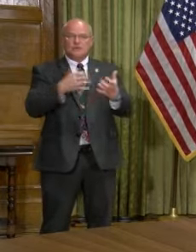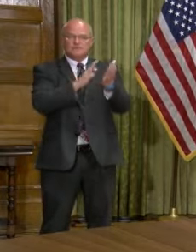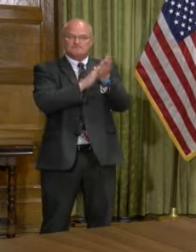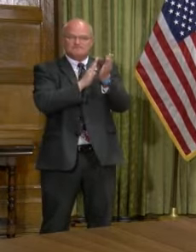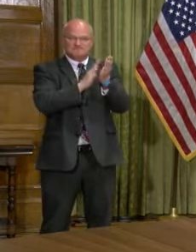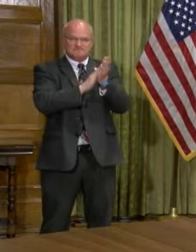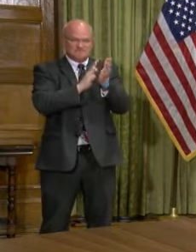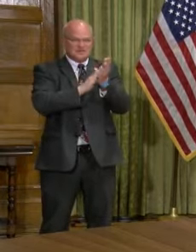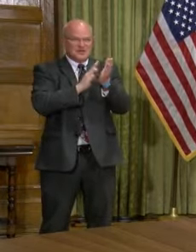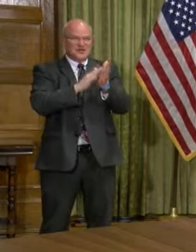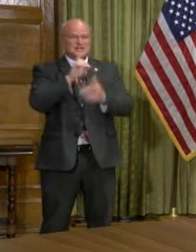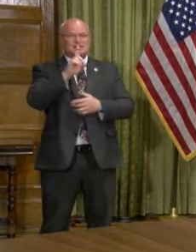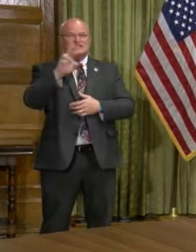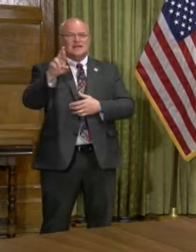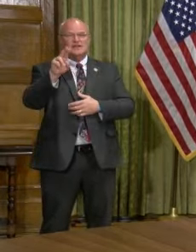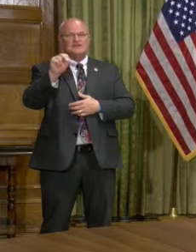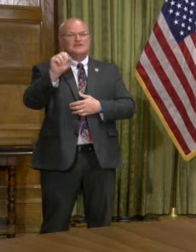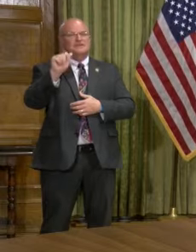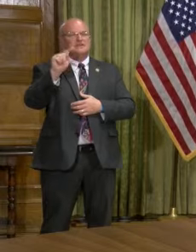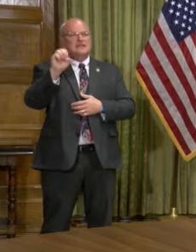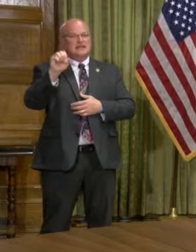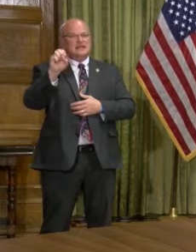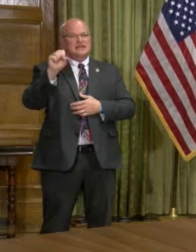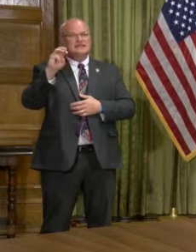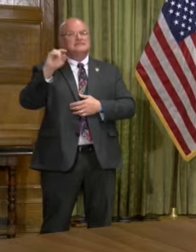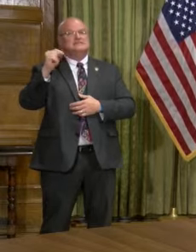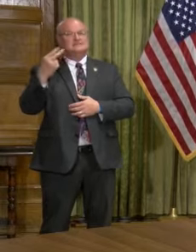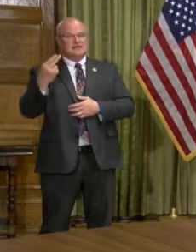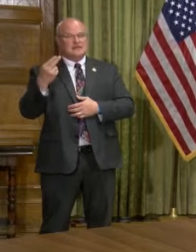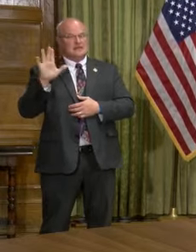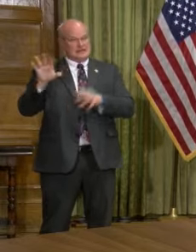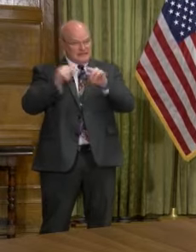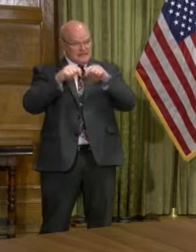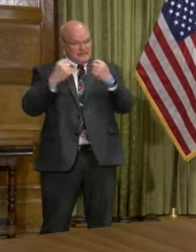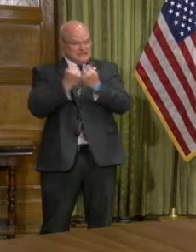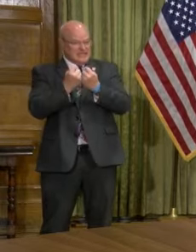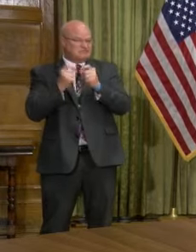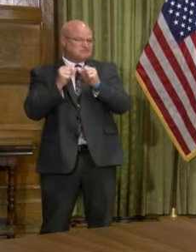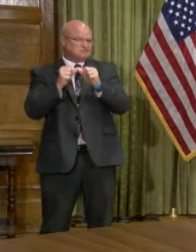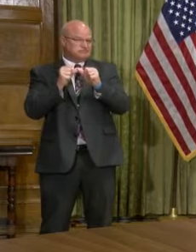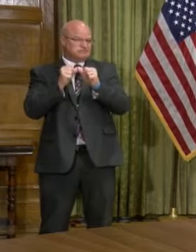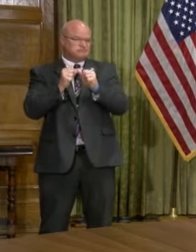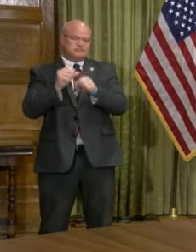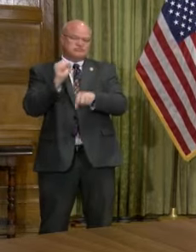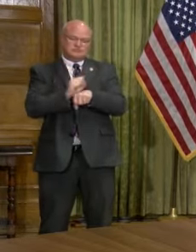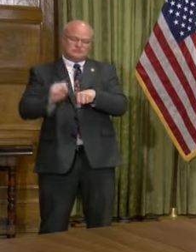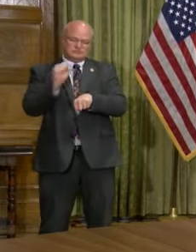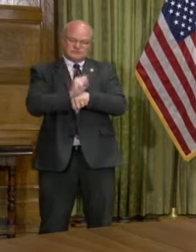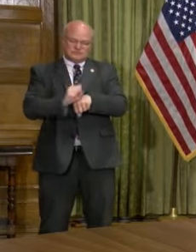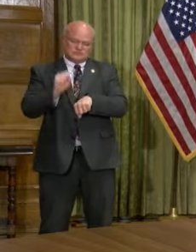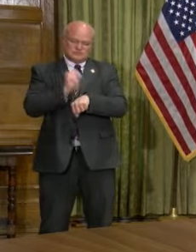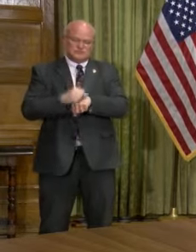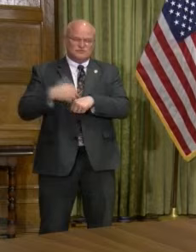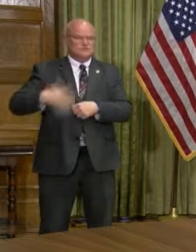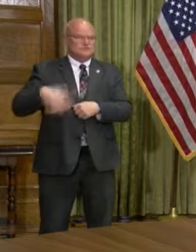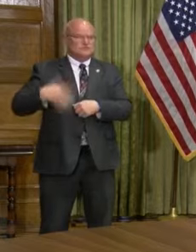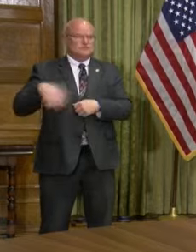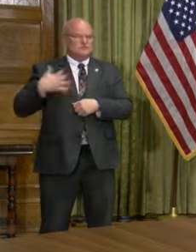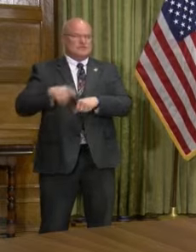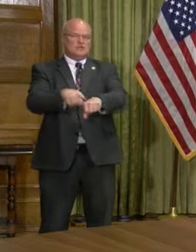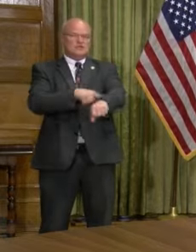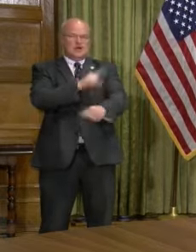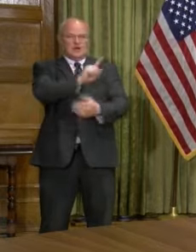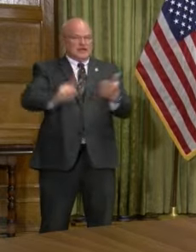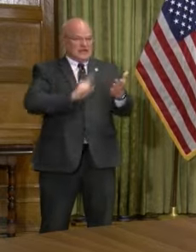applaud Dr. Nate Smith, Secretary Smith and his team for their continued vigilance and hard work and extraordinarily